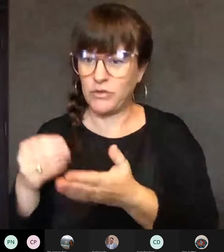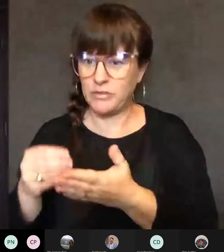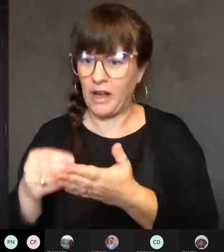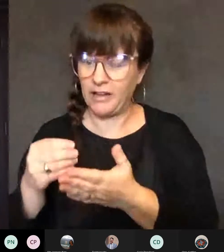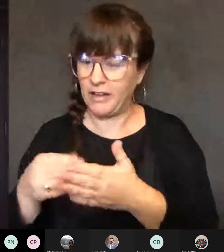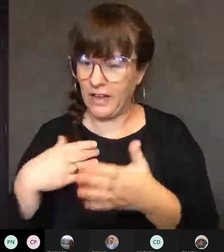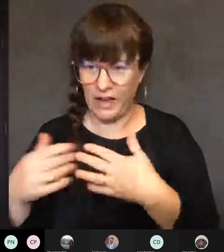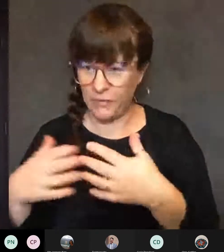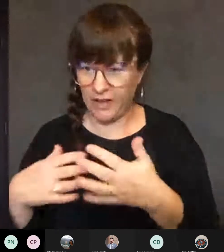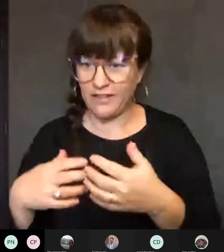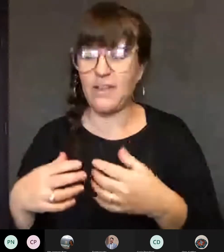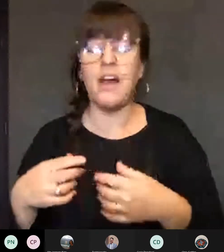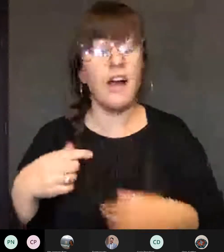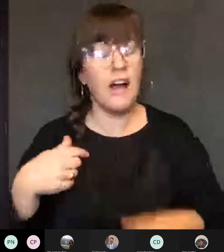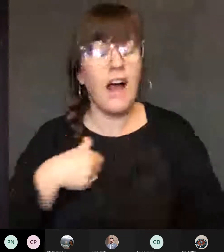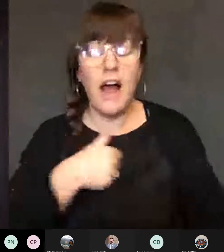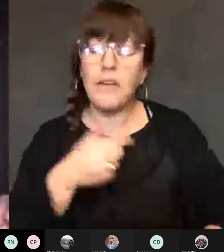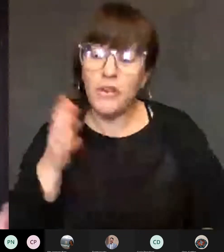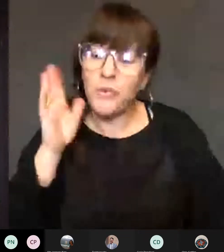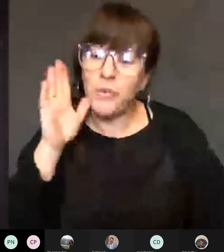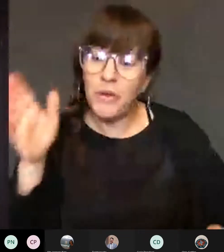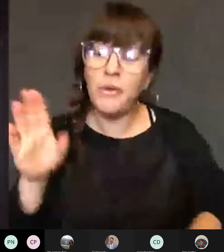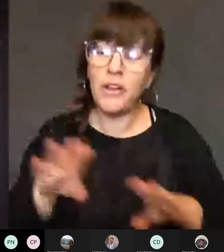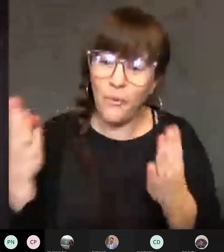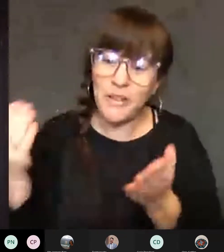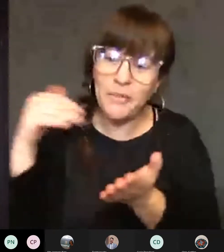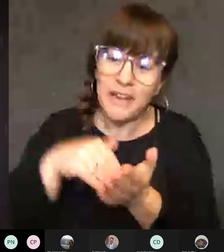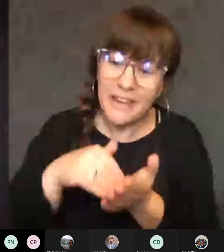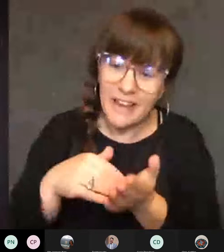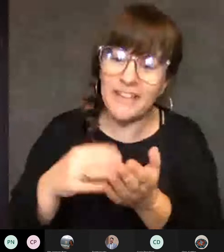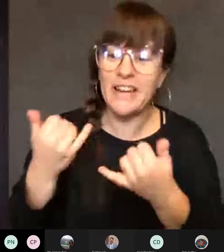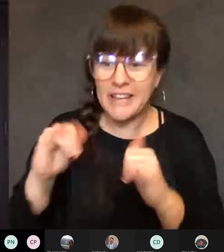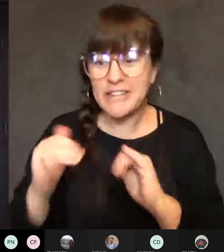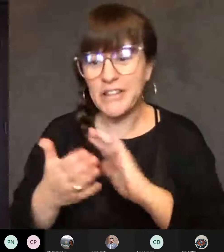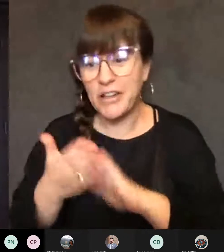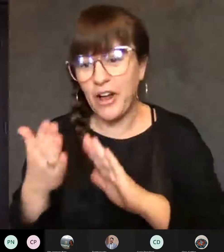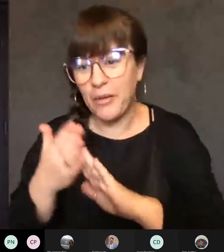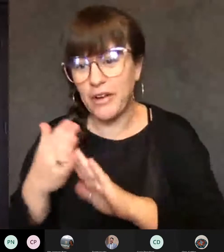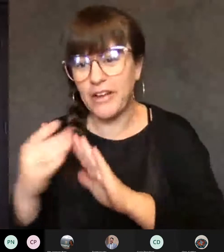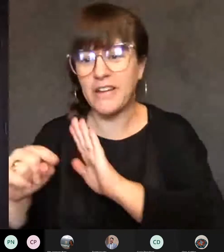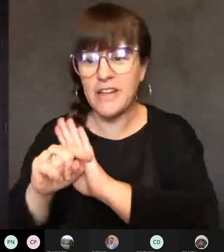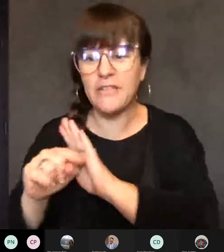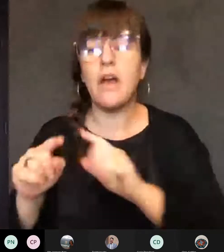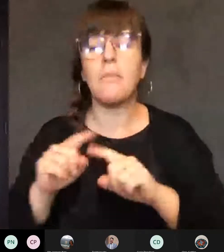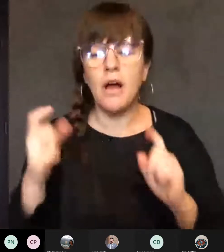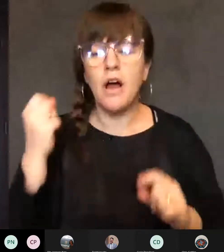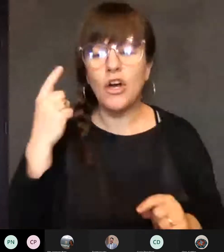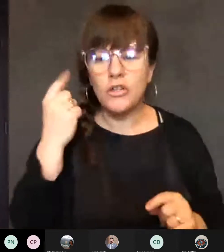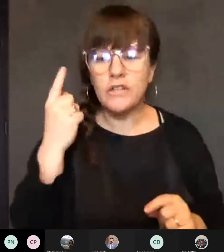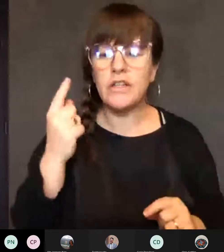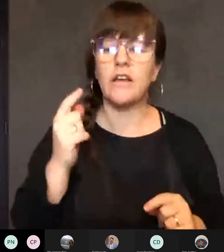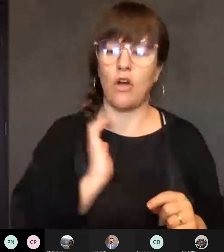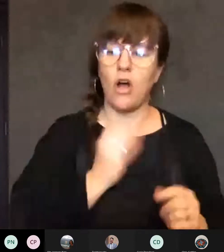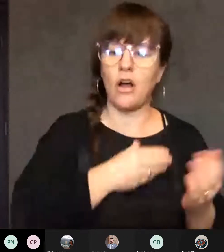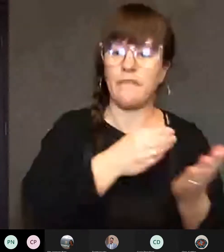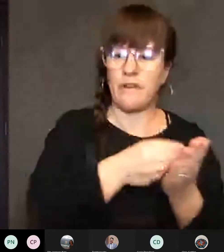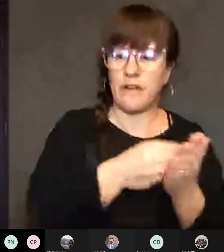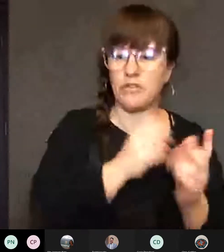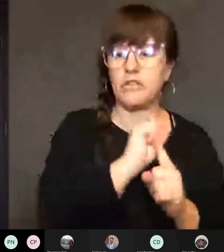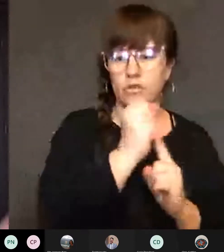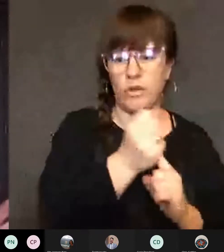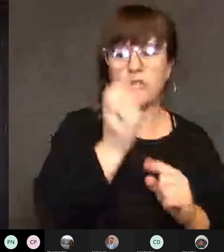they will still operate at a deficit, but we will be in a better position to be able to allow that to continue in some ways.